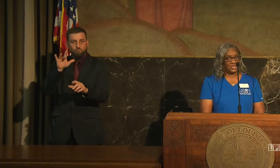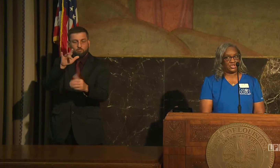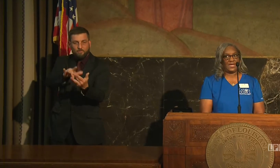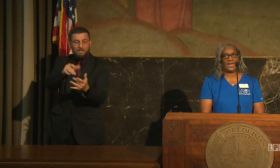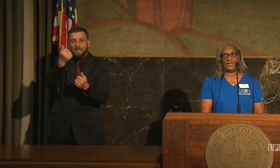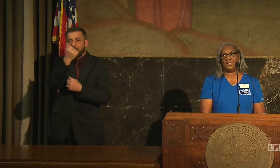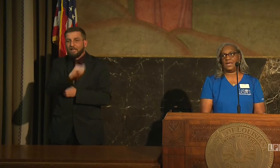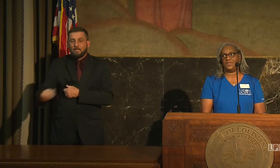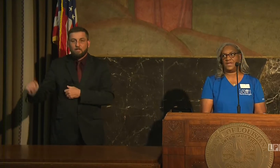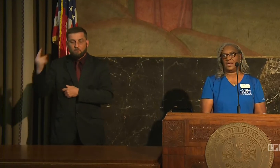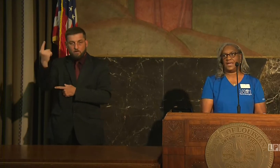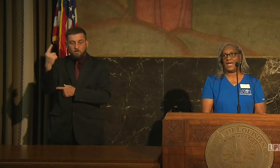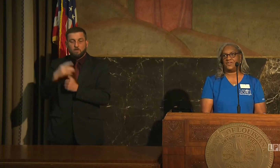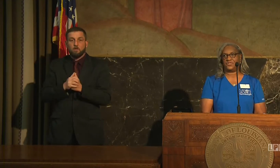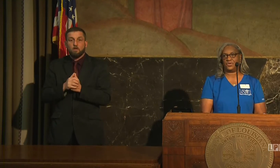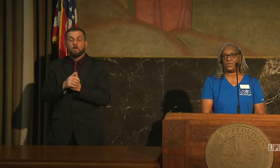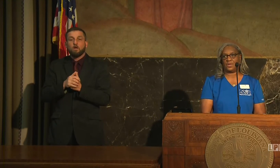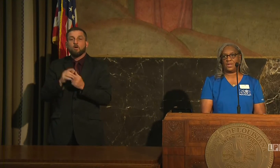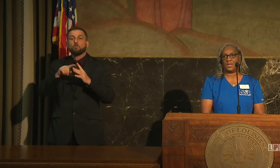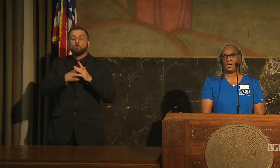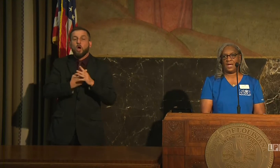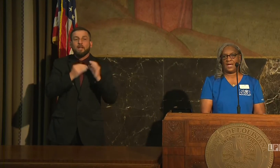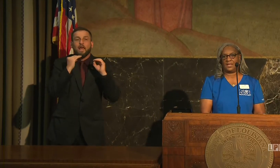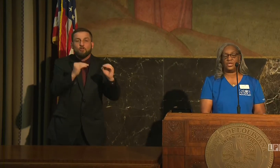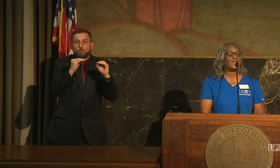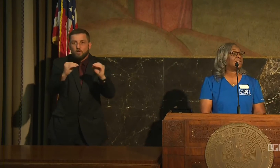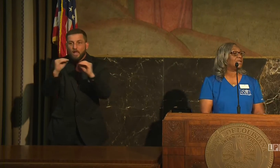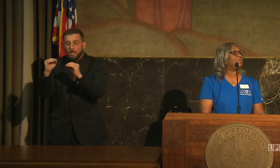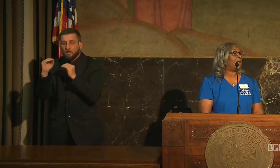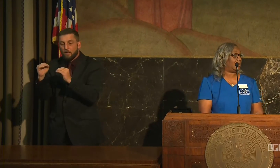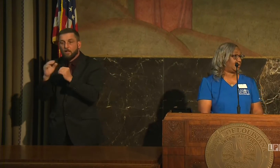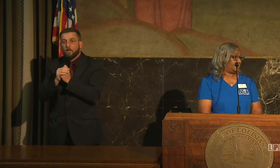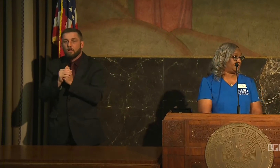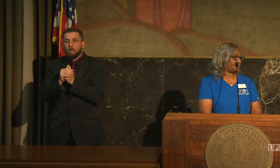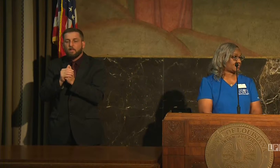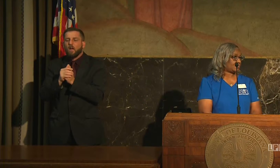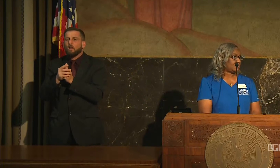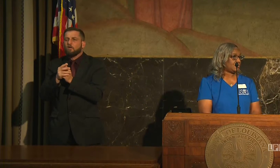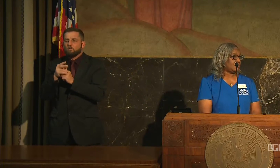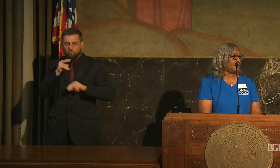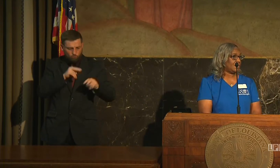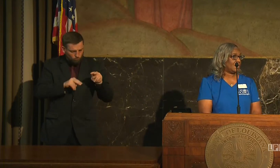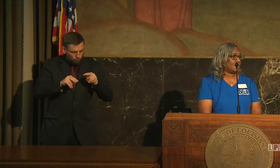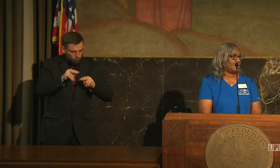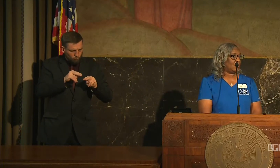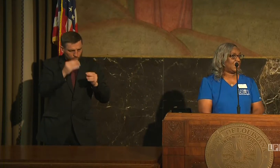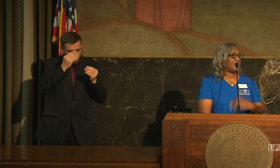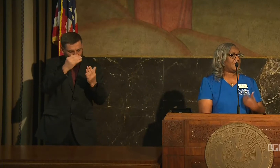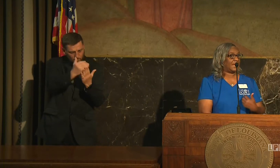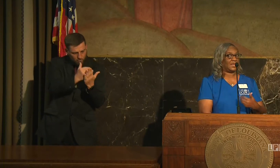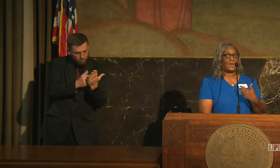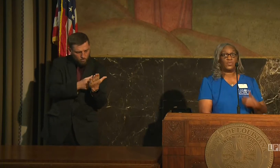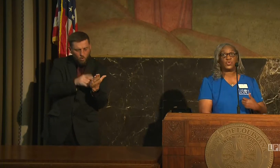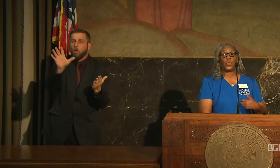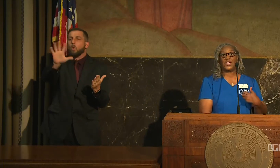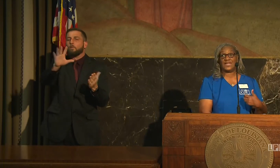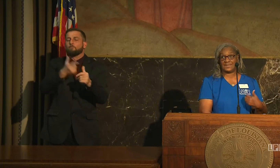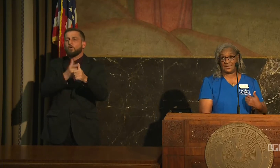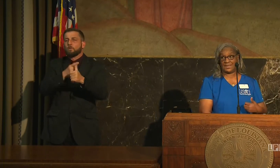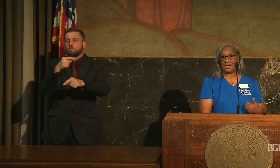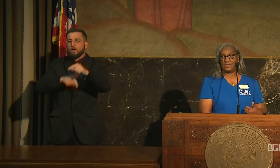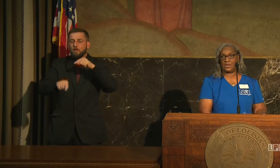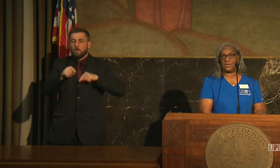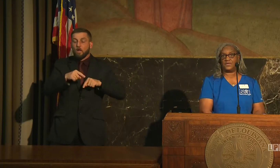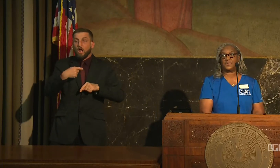Began educating, and then after I looked at some data. Well, let me back up. I was working